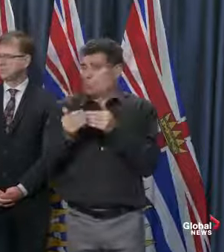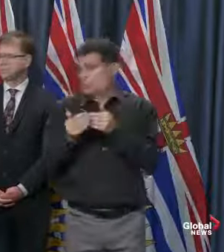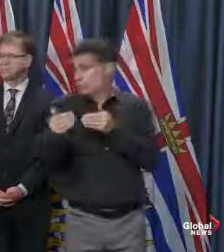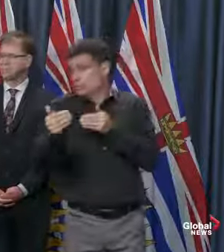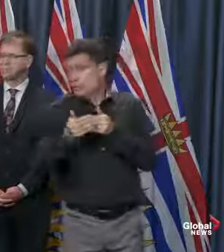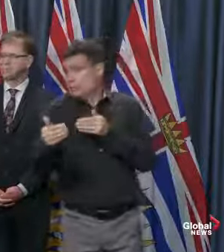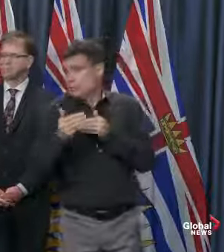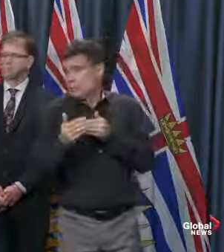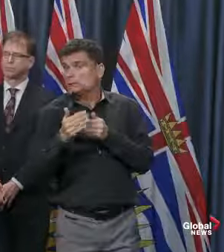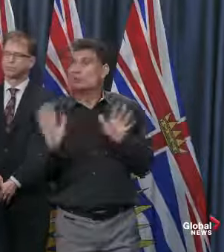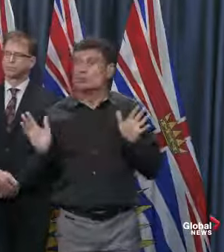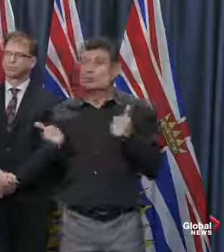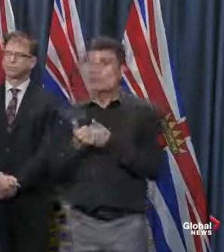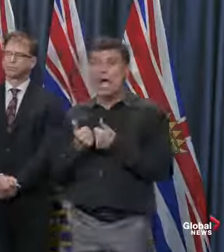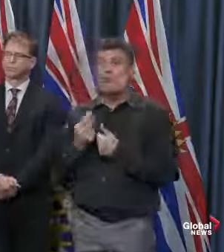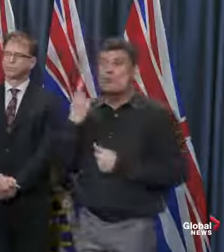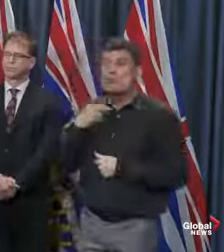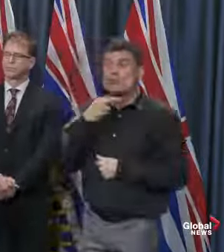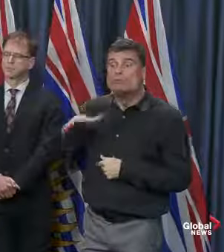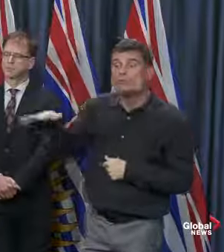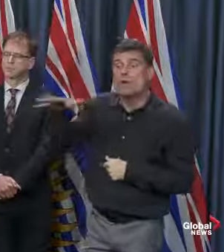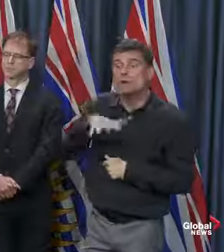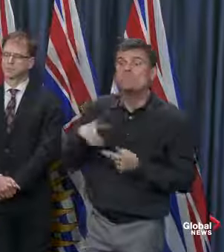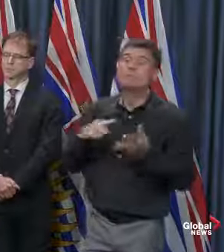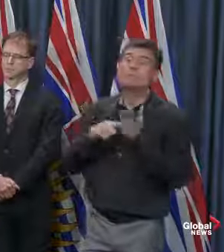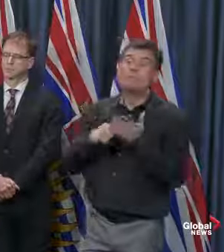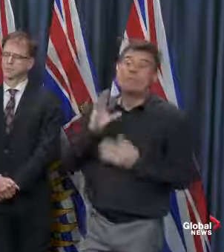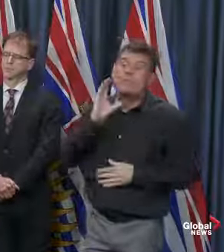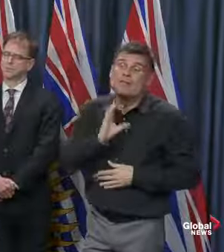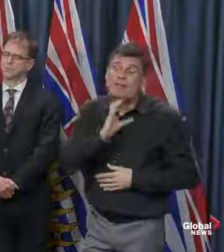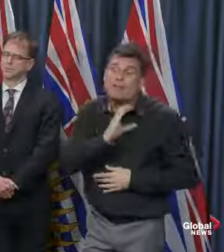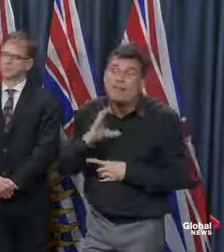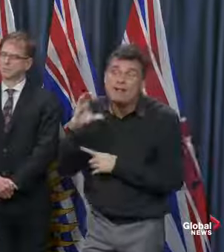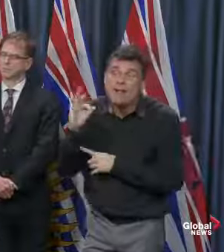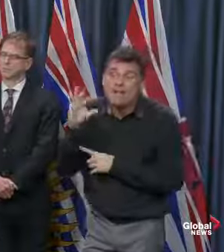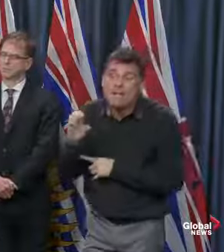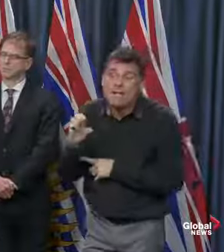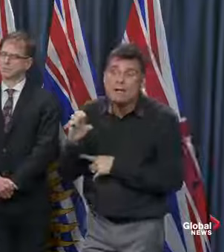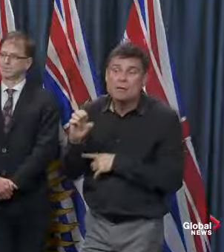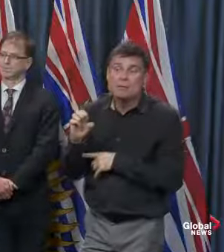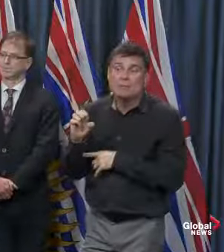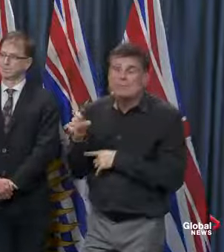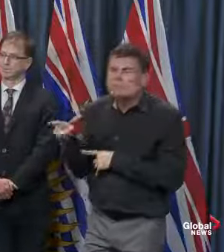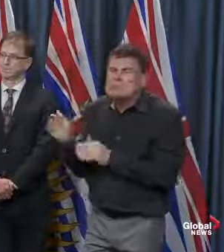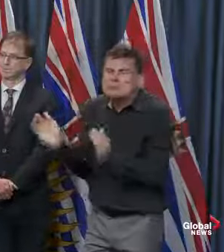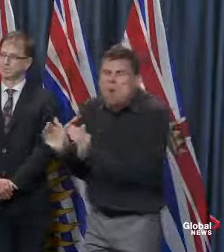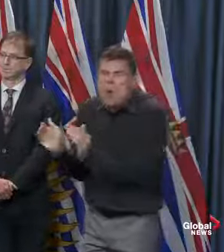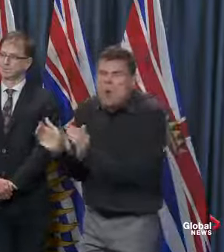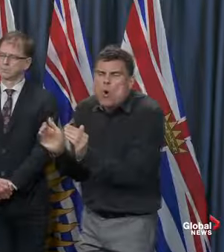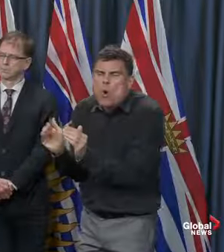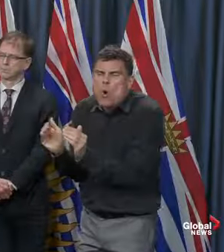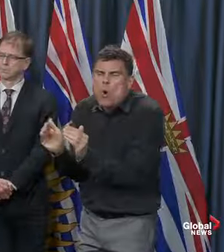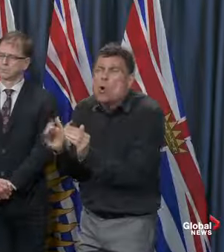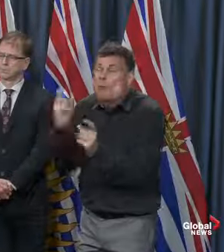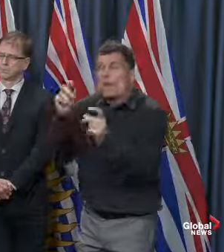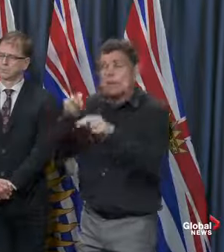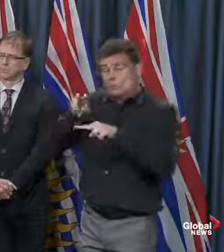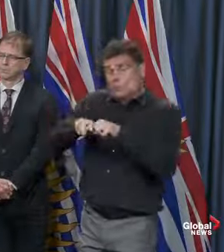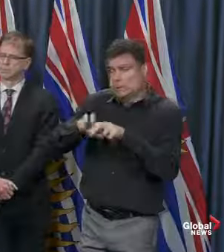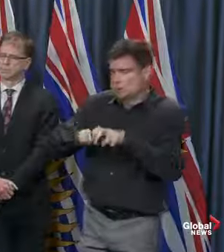and cafes, and slightly different, where they could possibly maintain separation of people in those